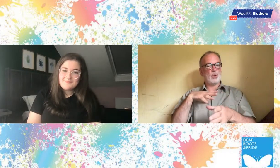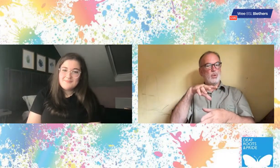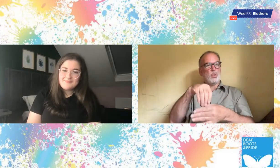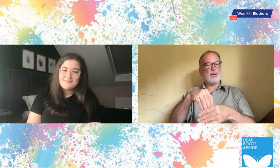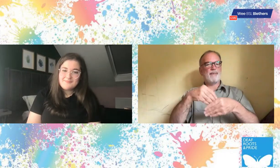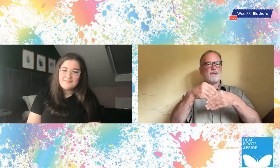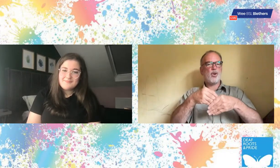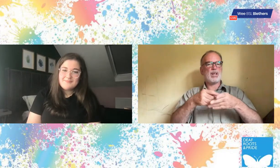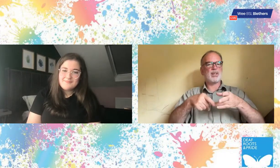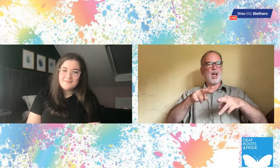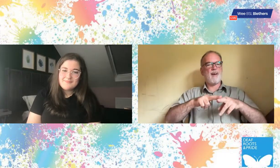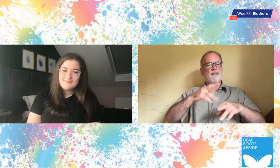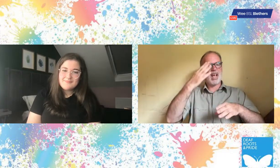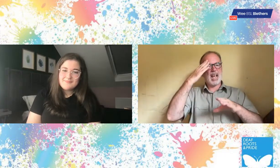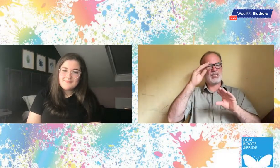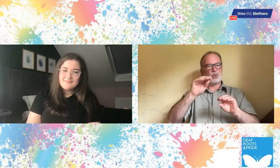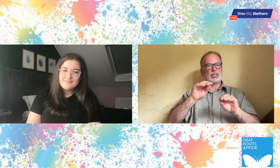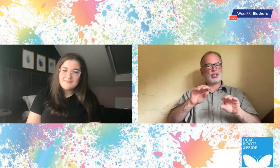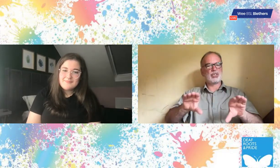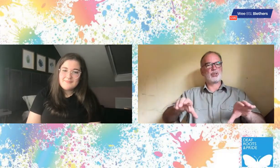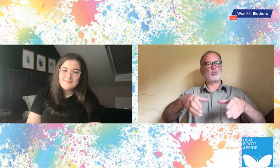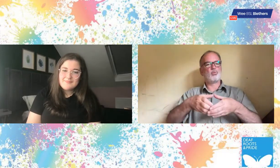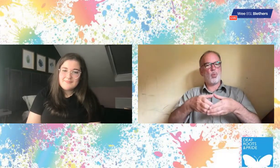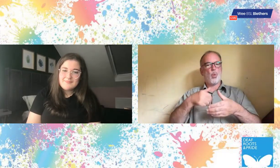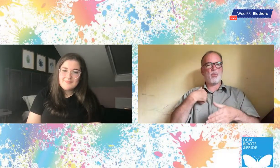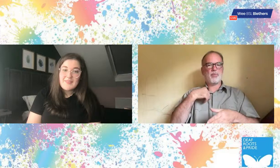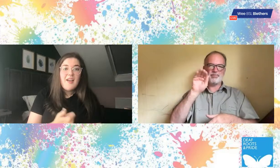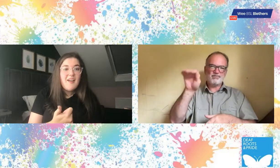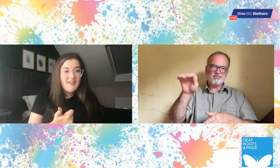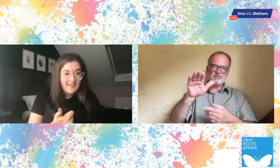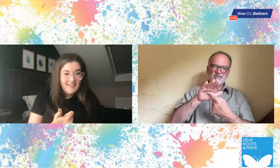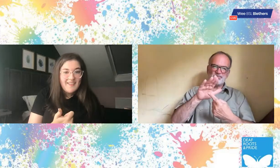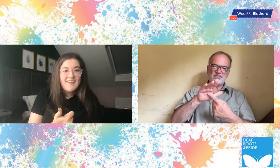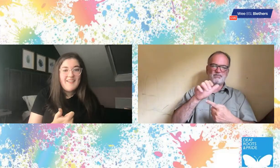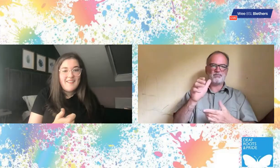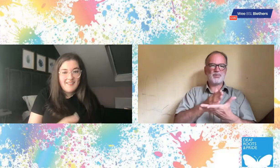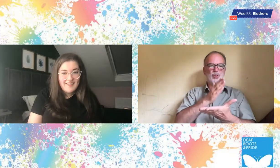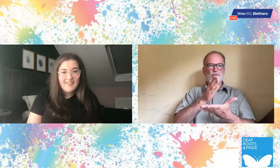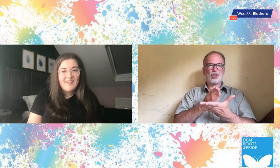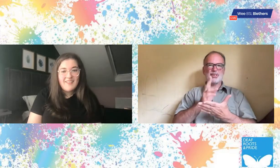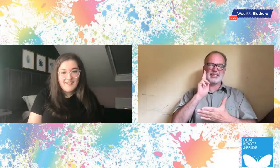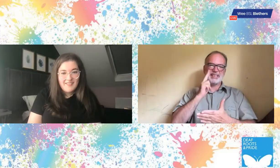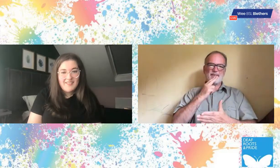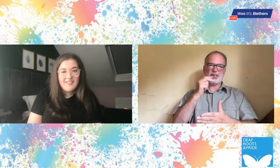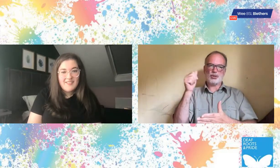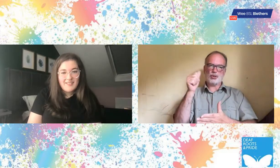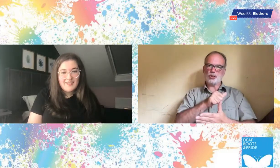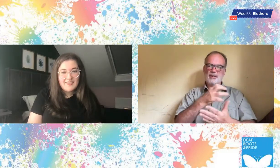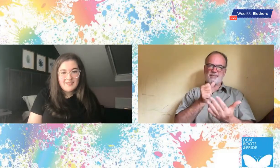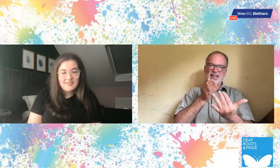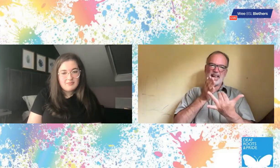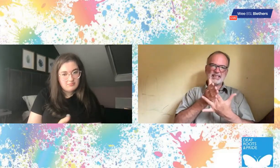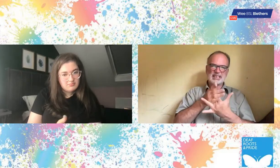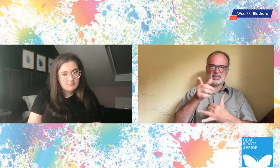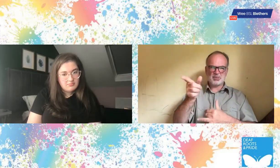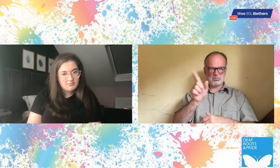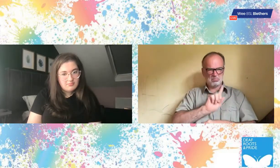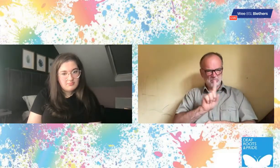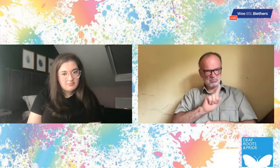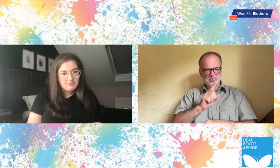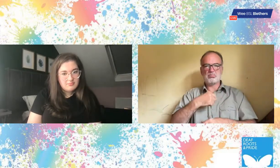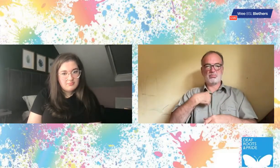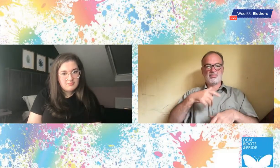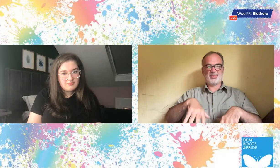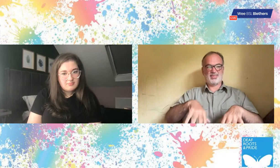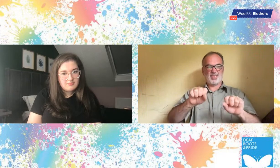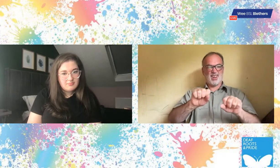Well, like I said before, I volunteered at Chester Zoo. That was the first step. Friends of the education group, I said, hello, I'm